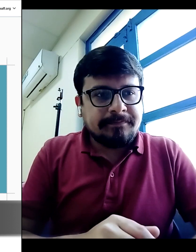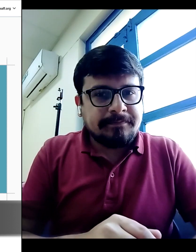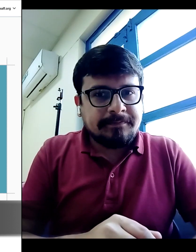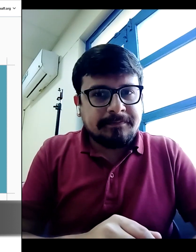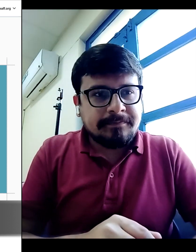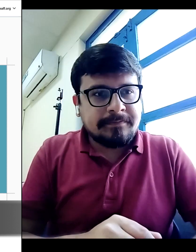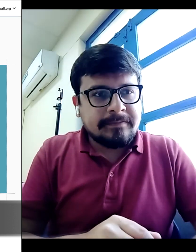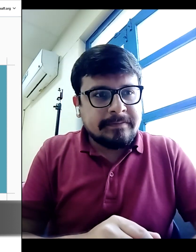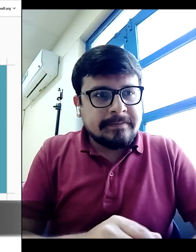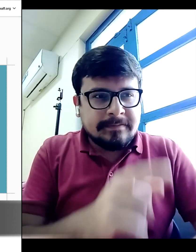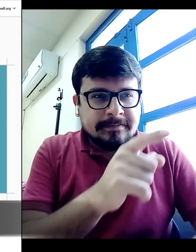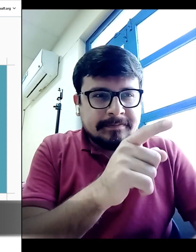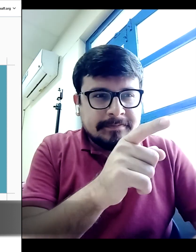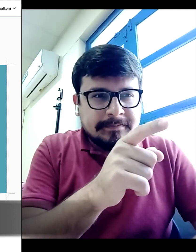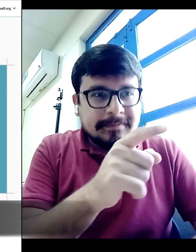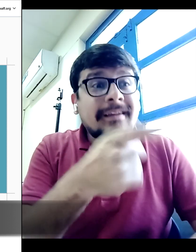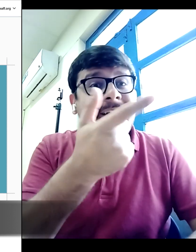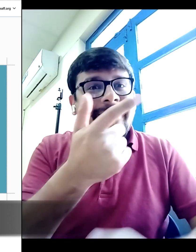entertainment.